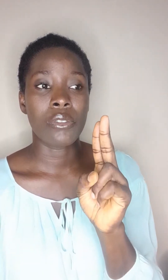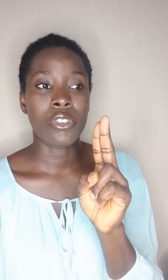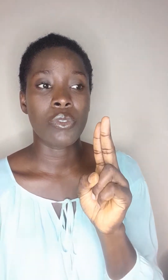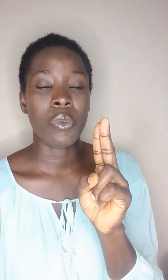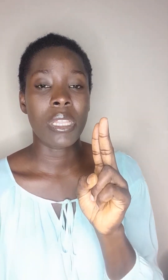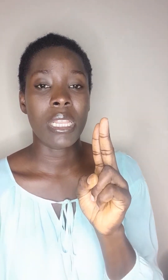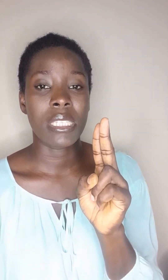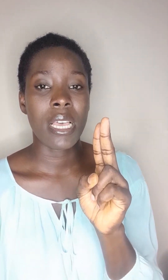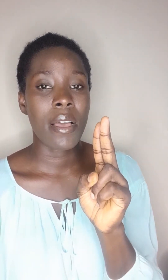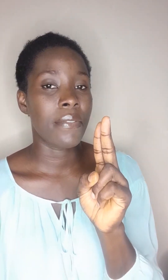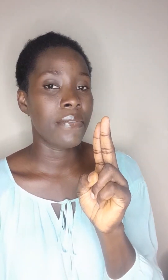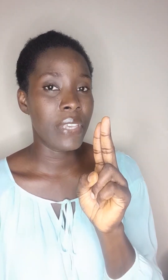continue with letter V.